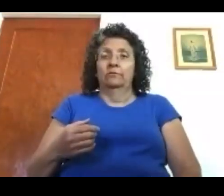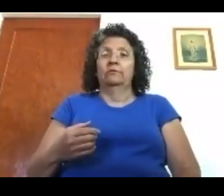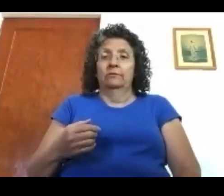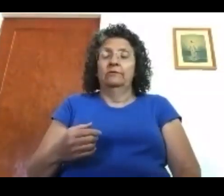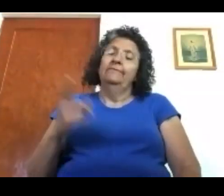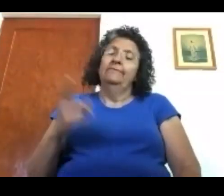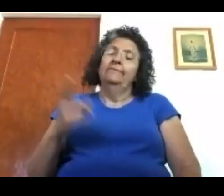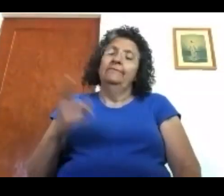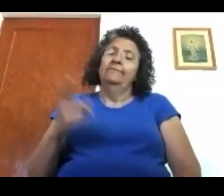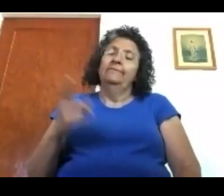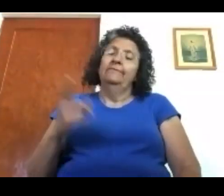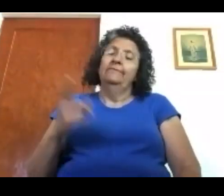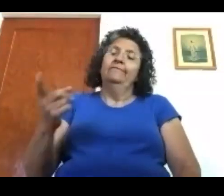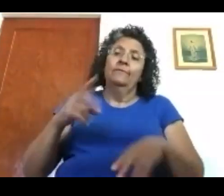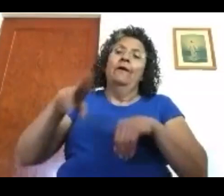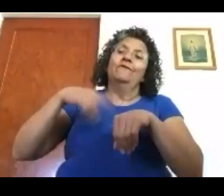growing.